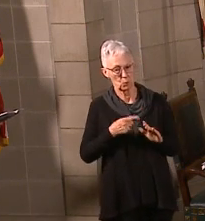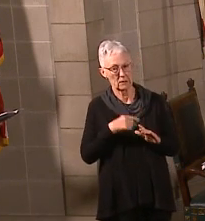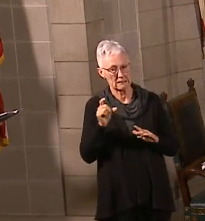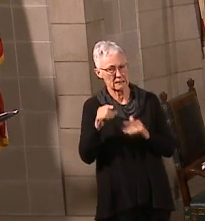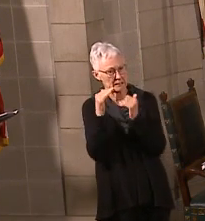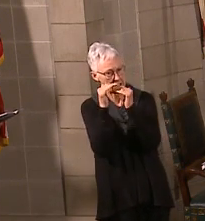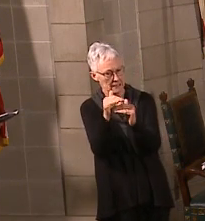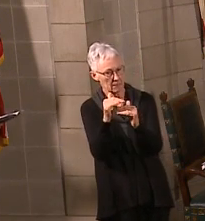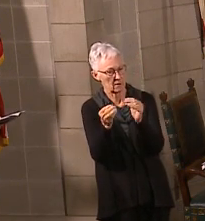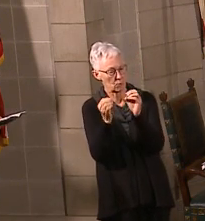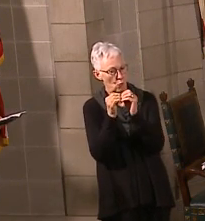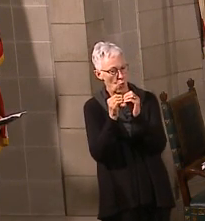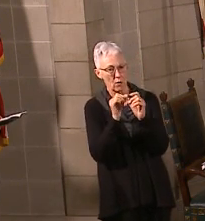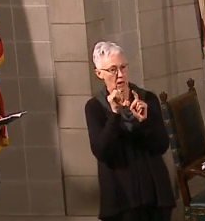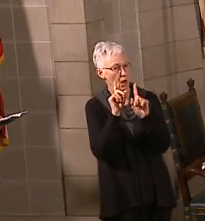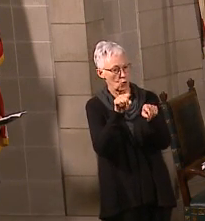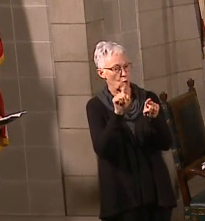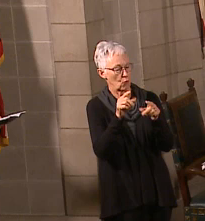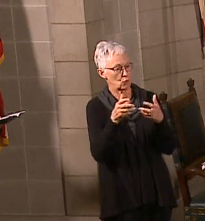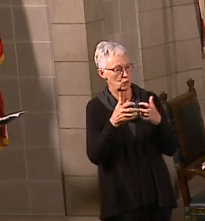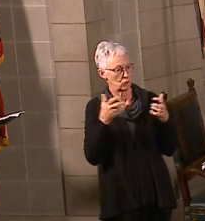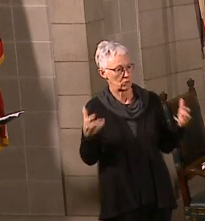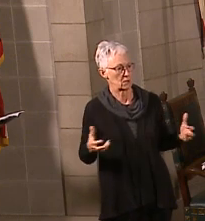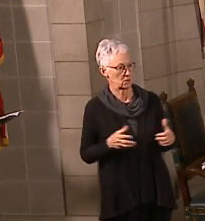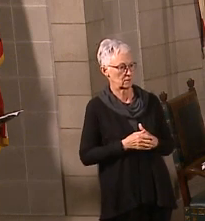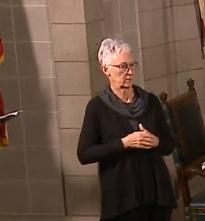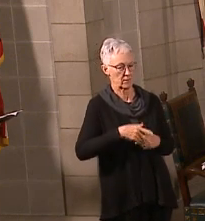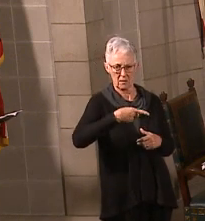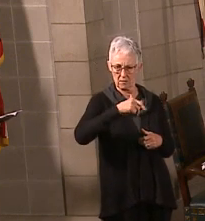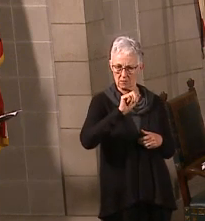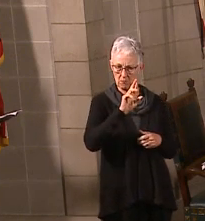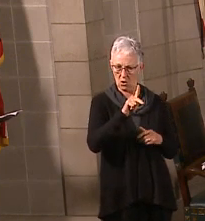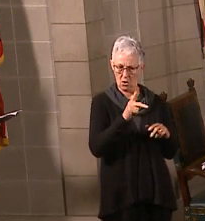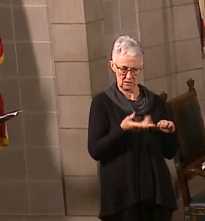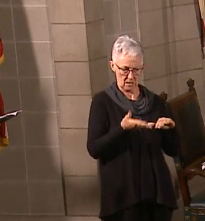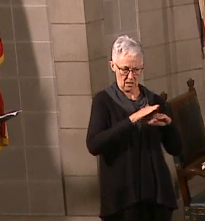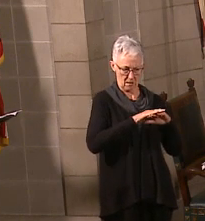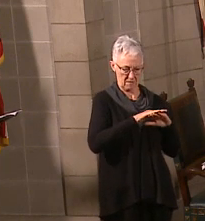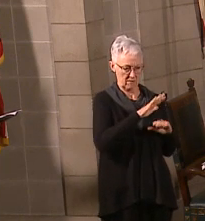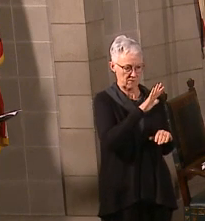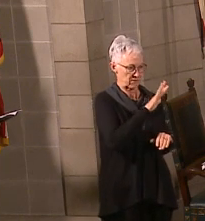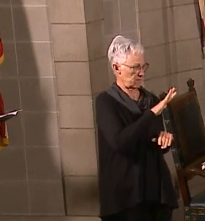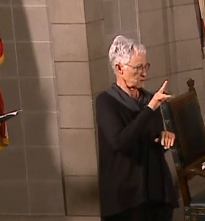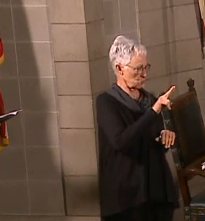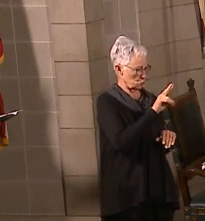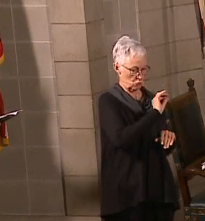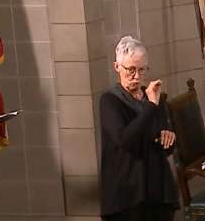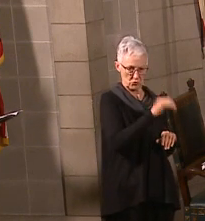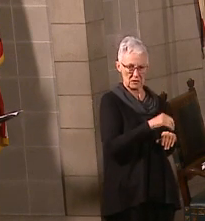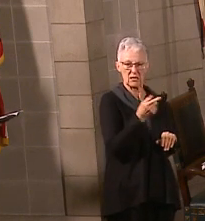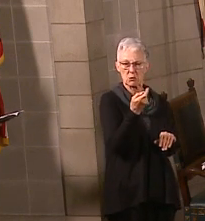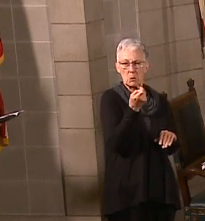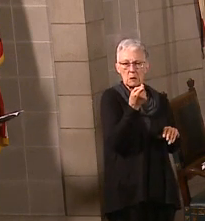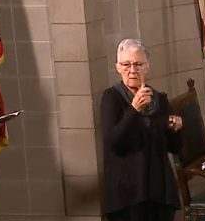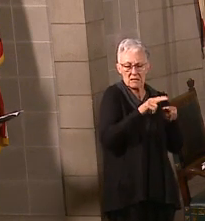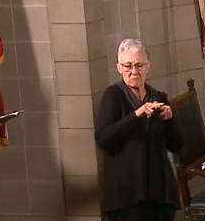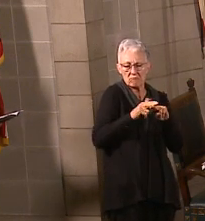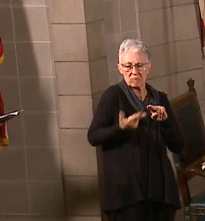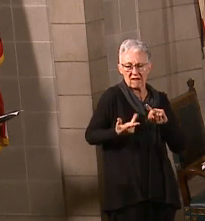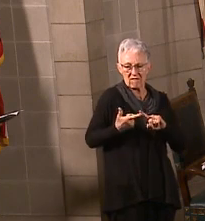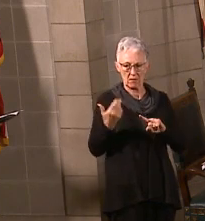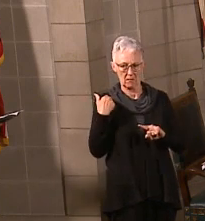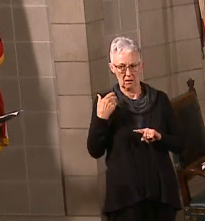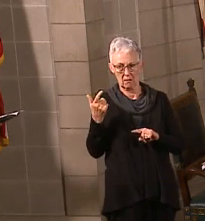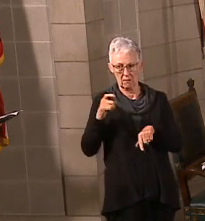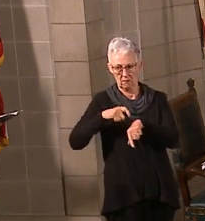home. Parks is up 52%. I think that was up 56% before, so that's actually come down a little bit from the last time. If